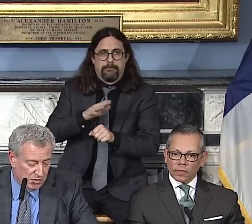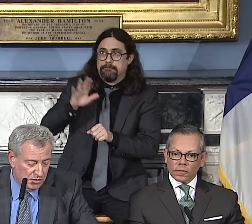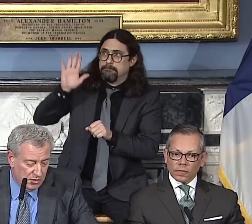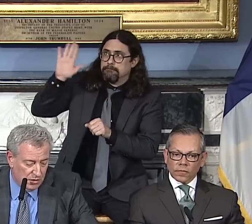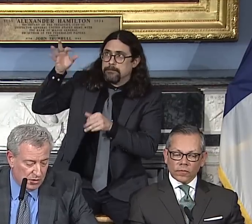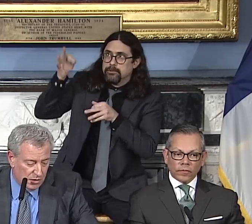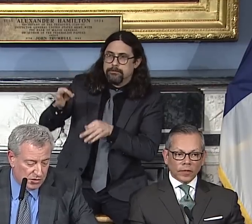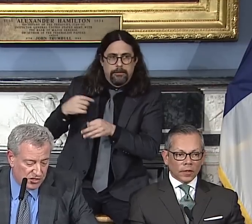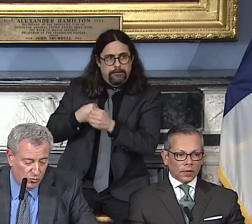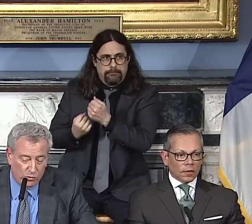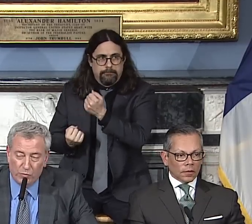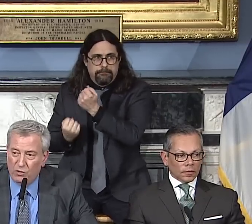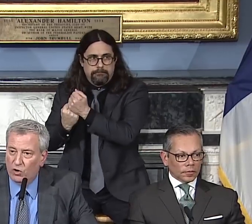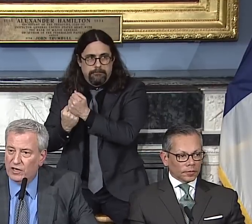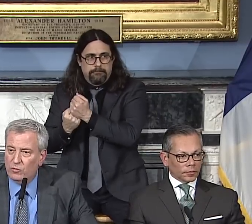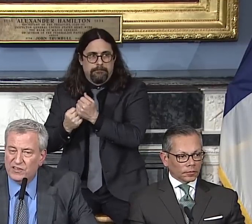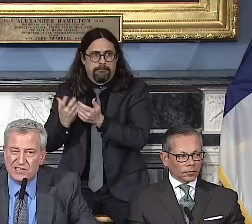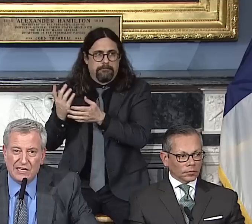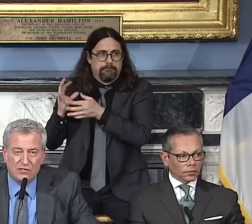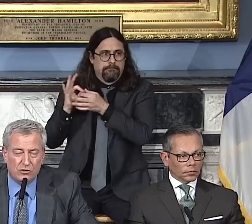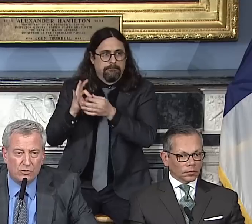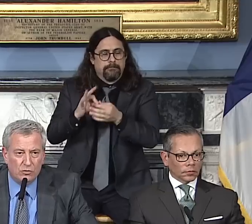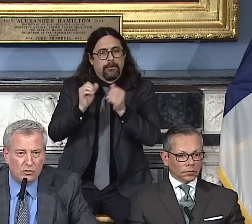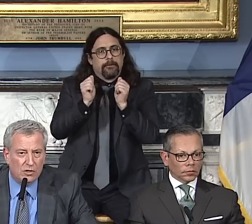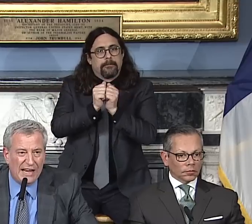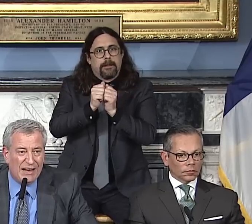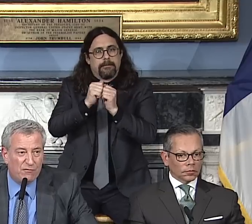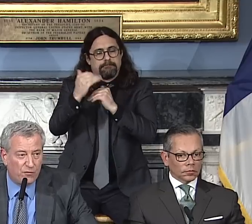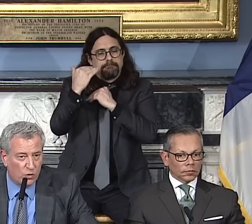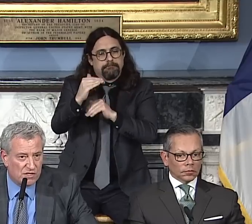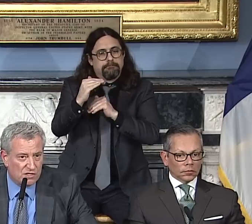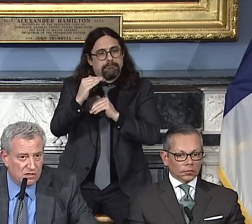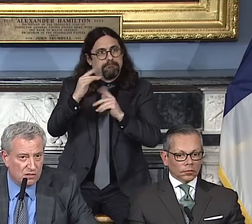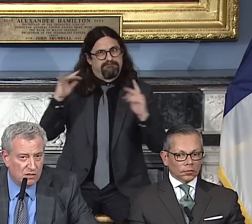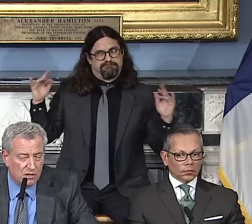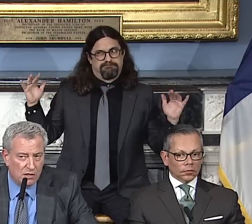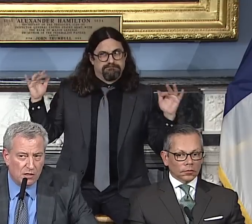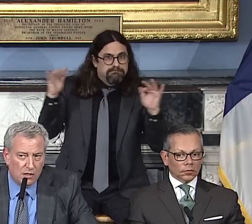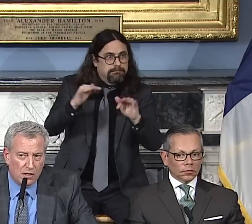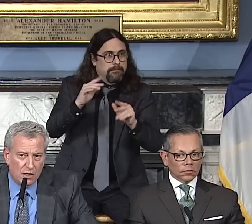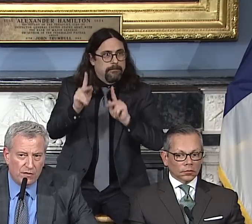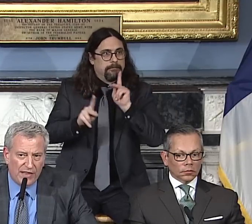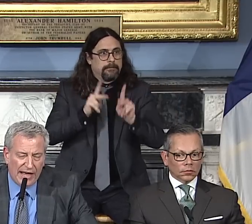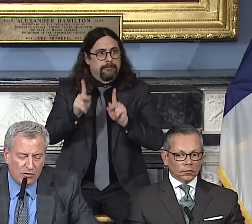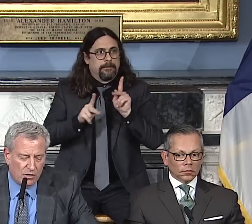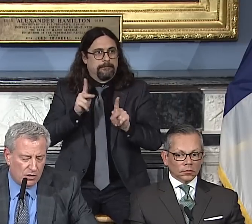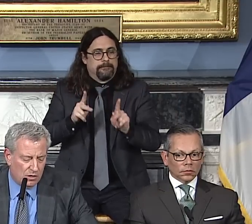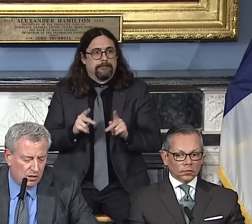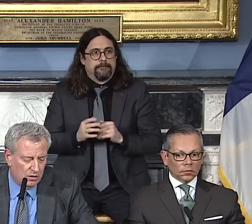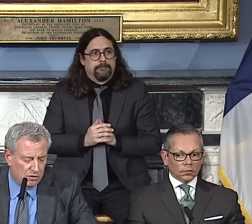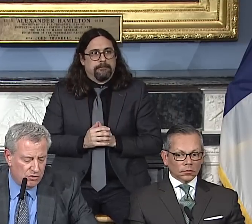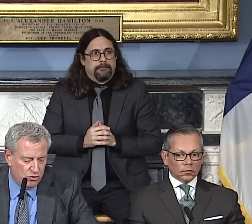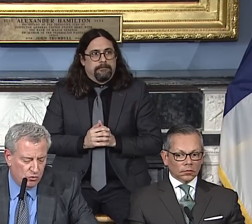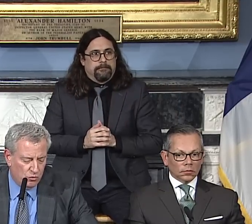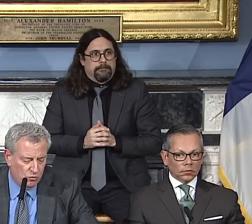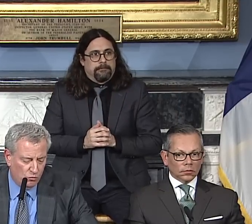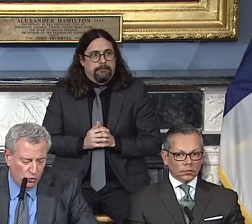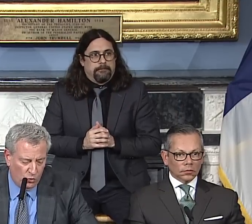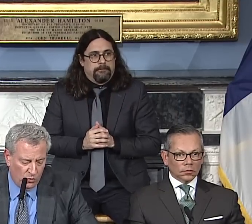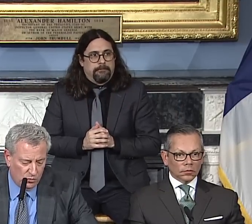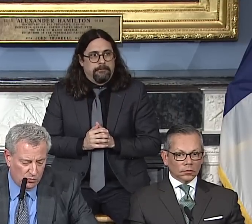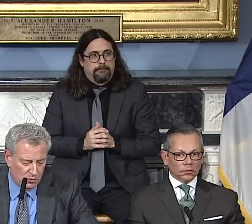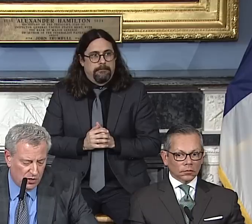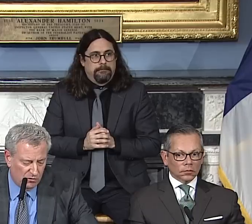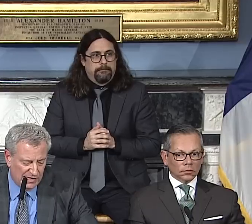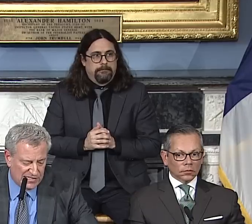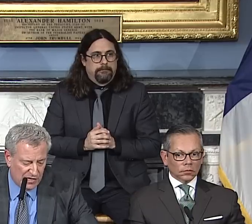gatherings. So we will be working with the state to enforce that new